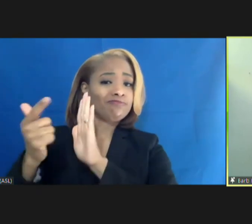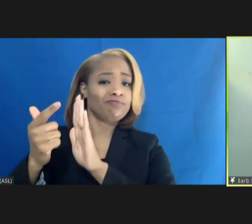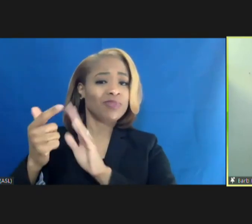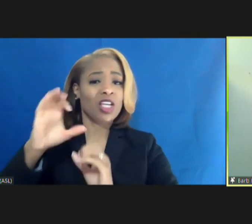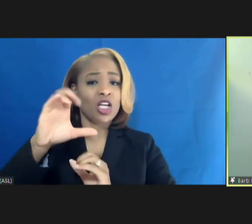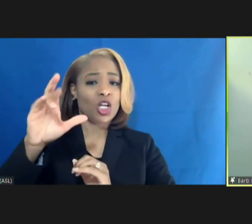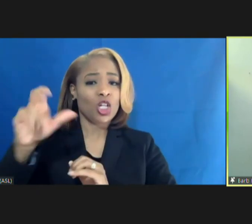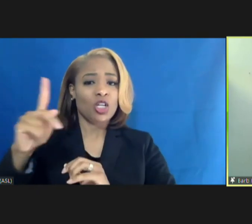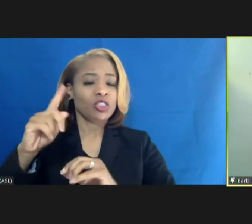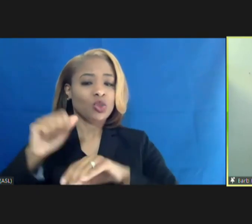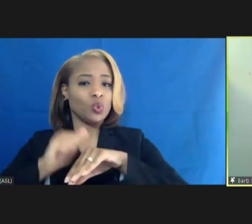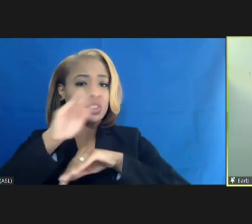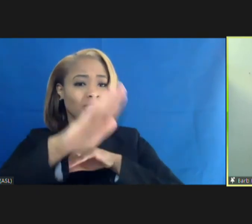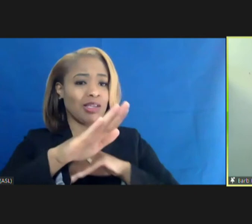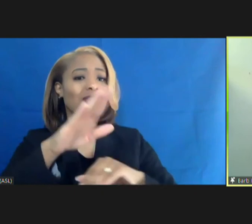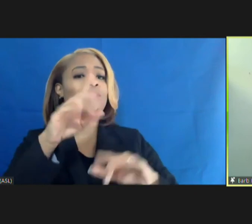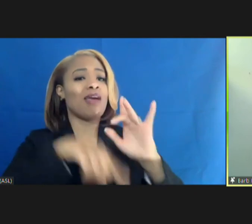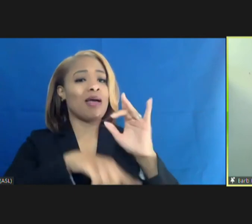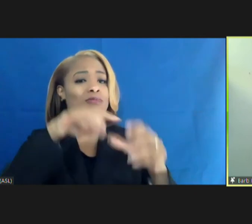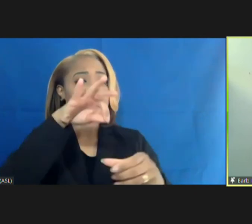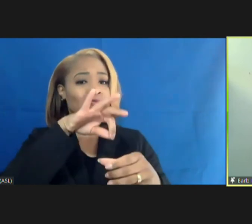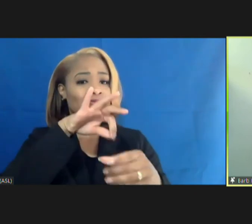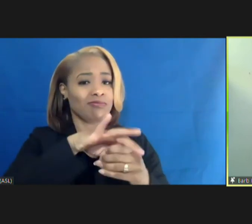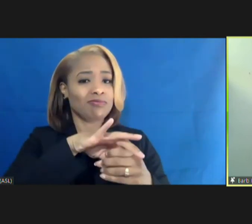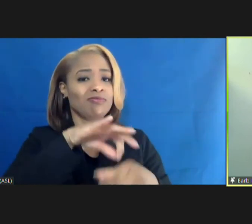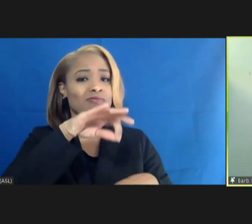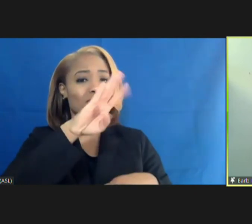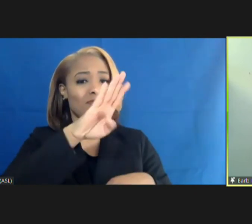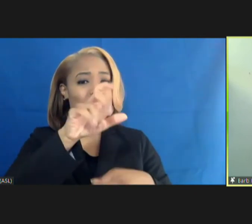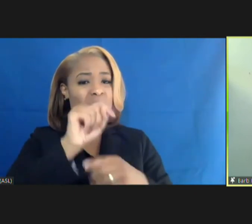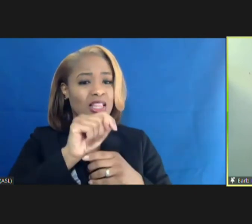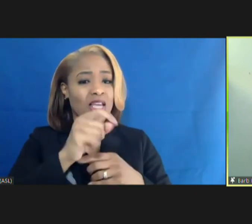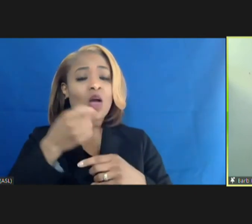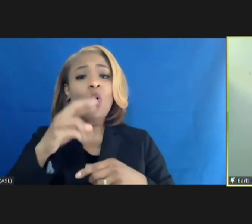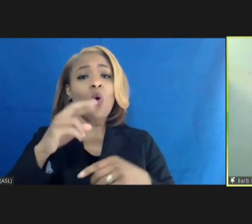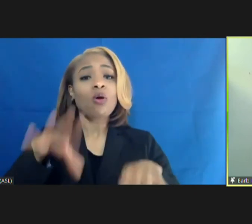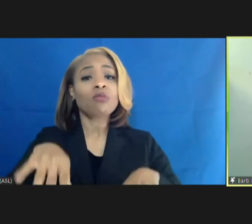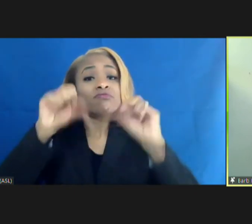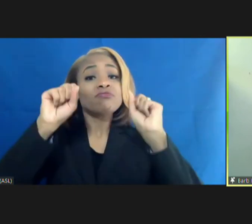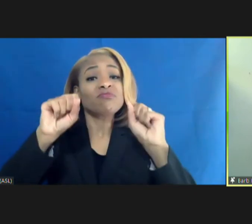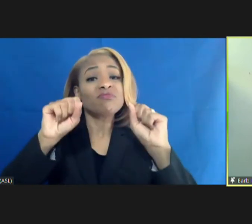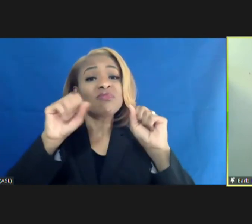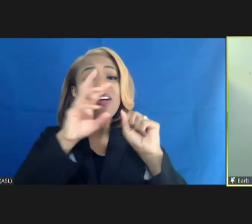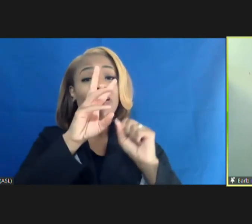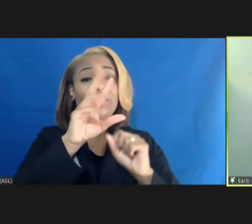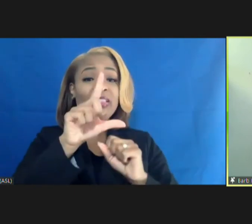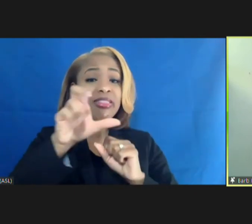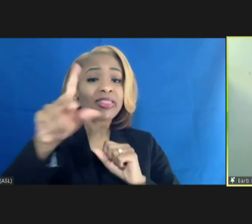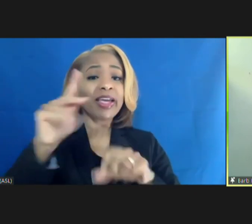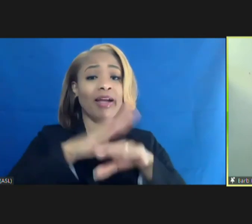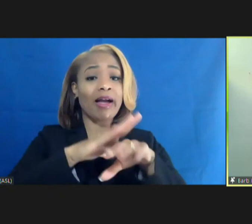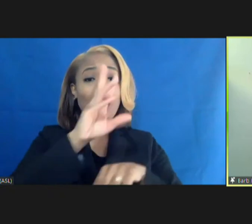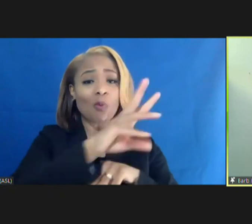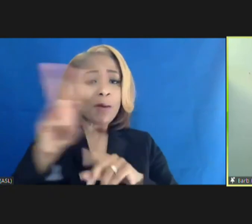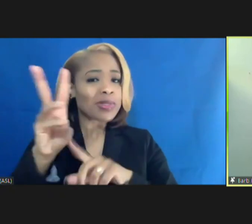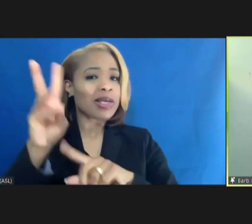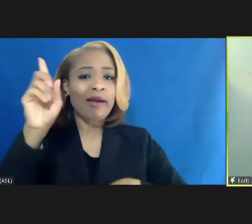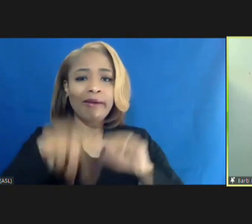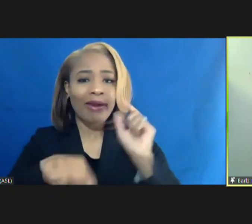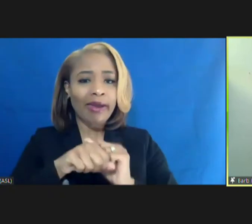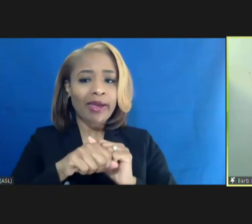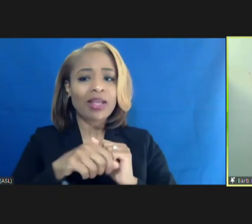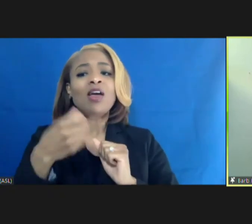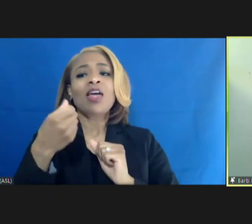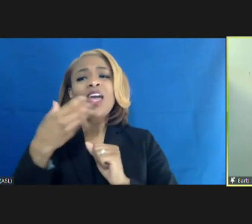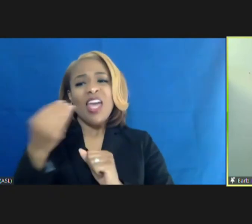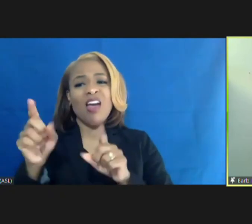applications, posting a link to sign up for an absentee ballot on their website, and sending ballots with prepaid